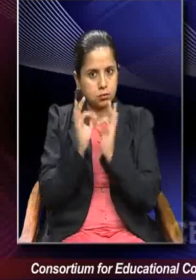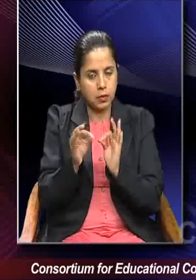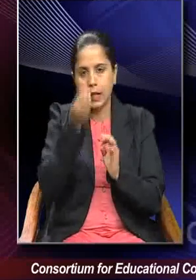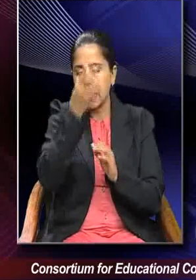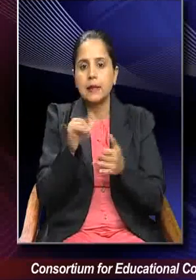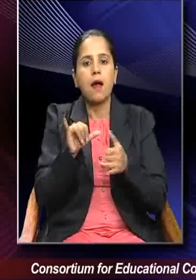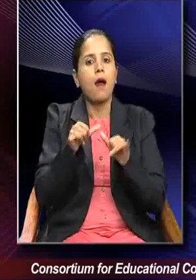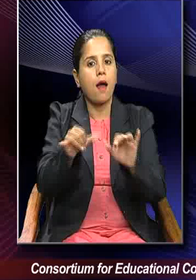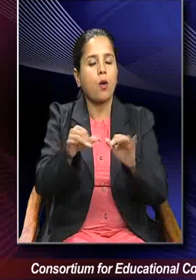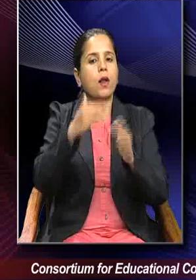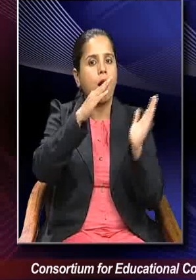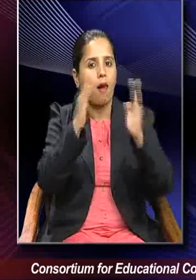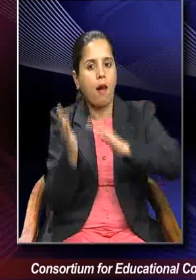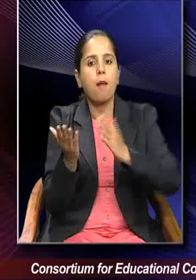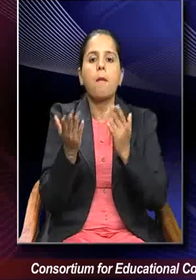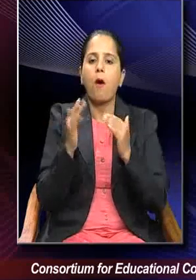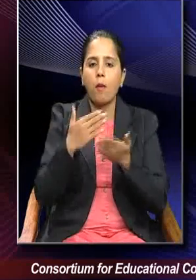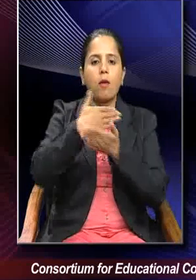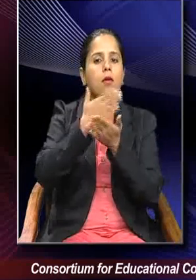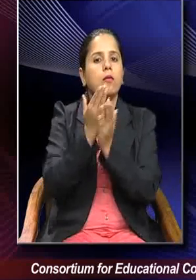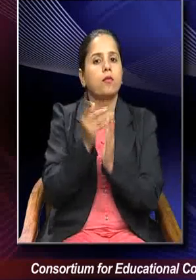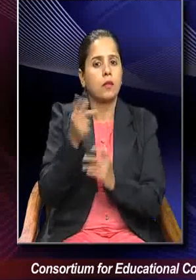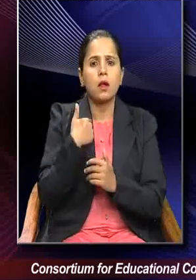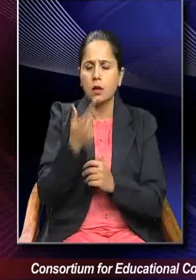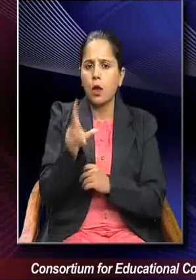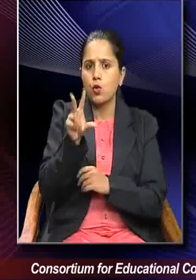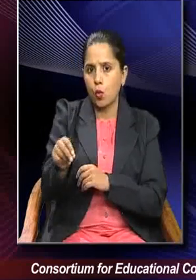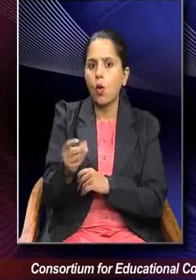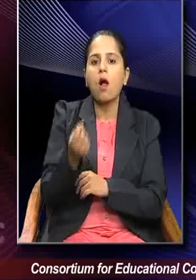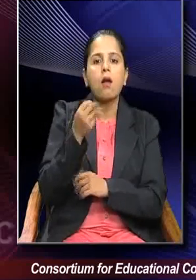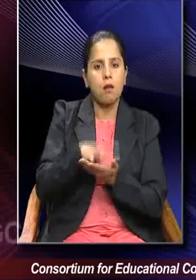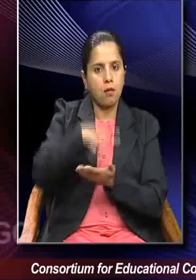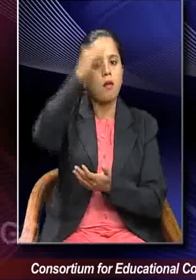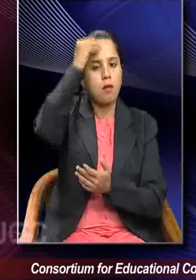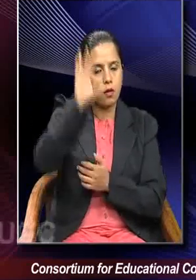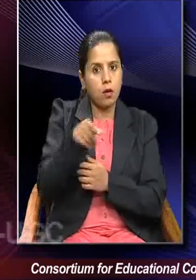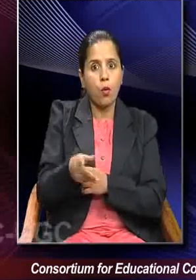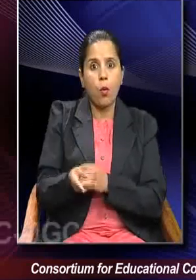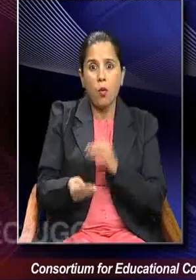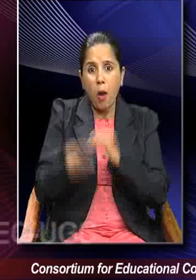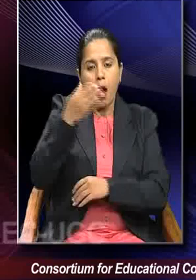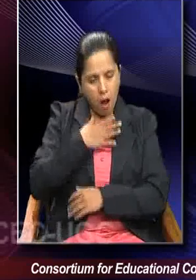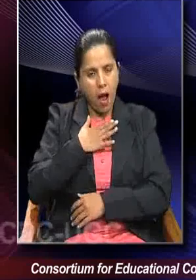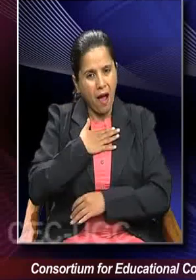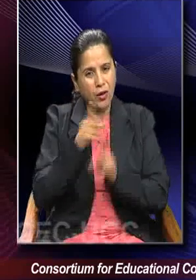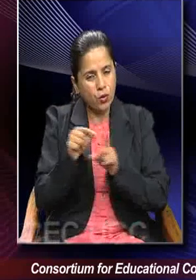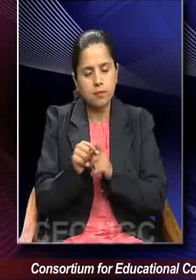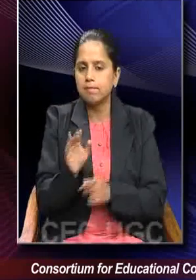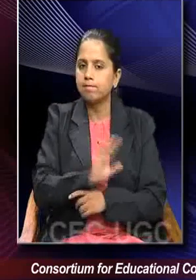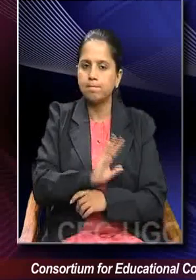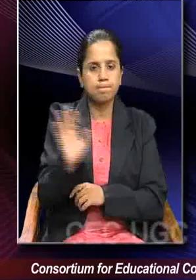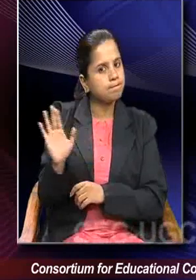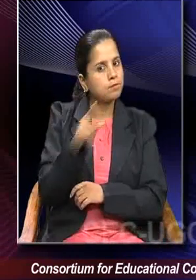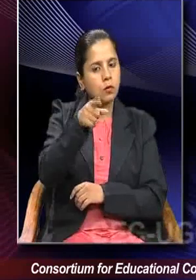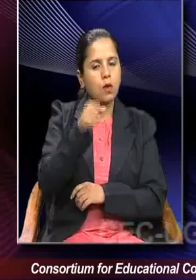handle segments. Learn to say no to some extra commitments that can